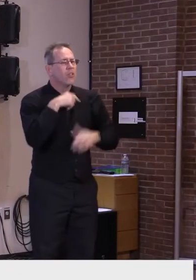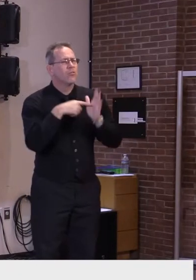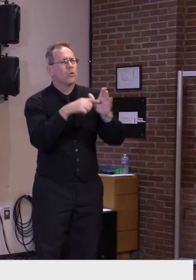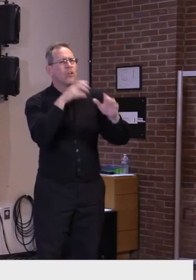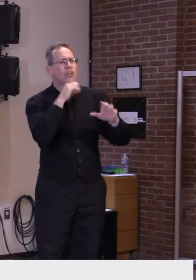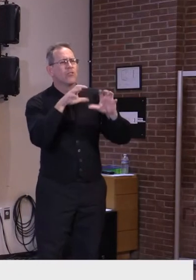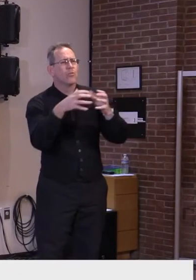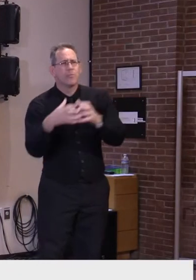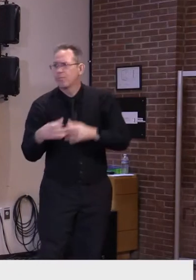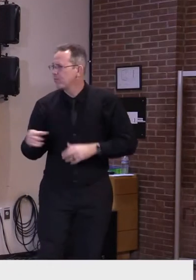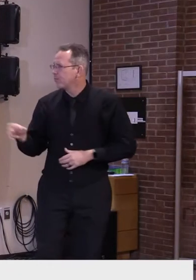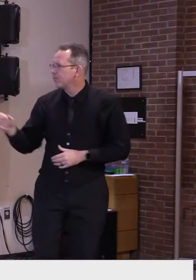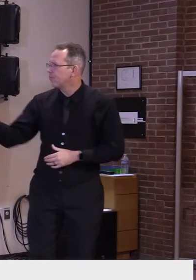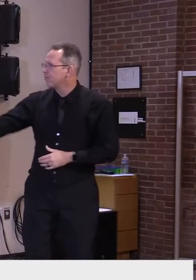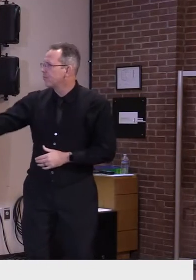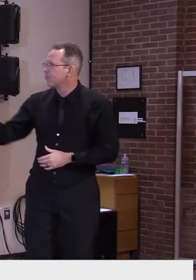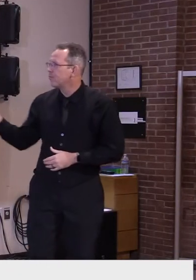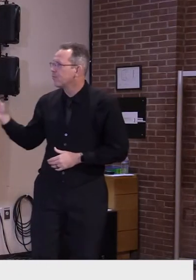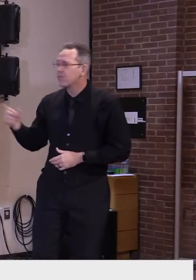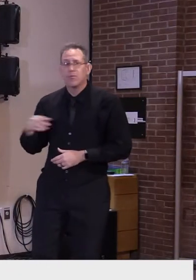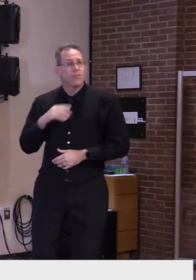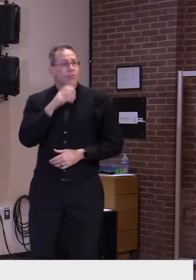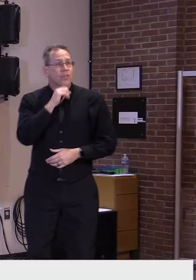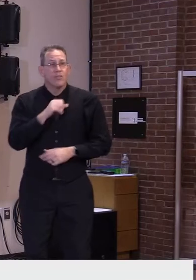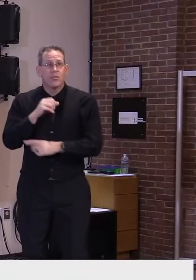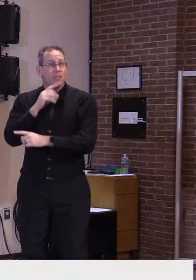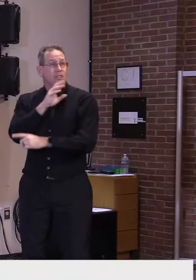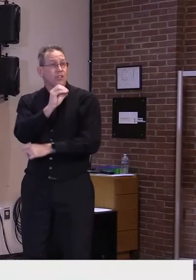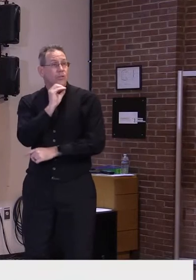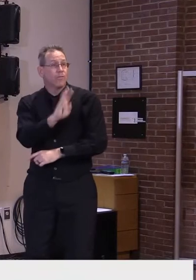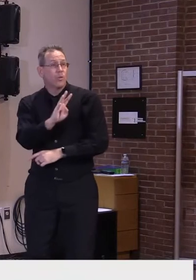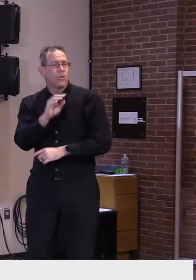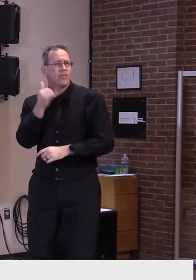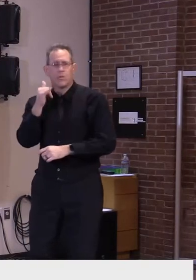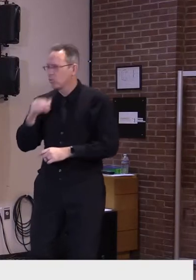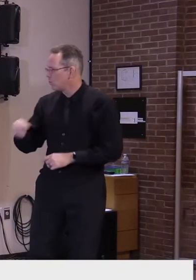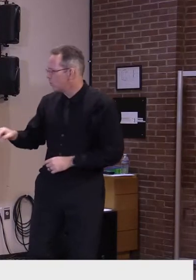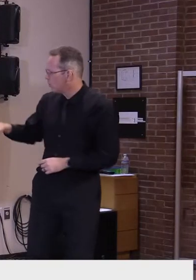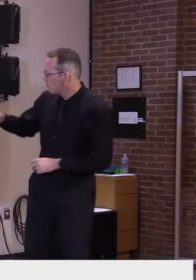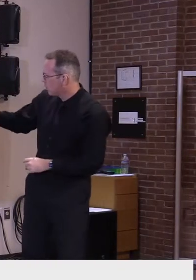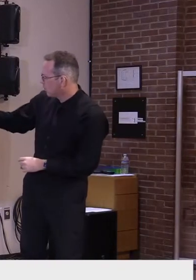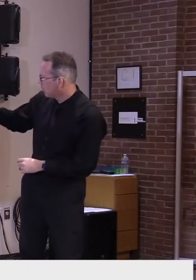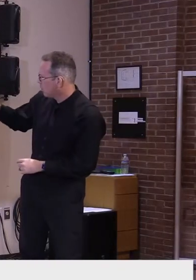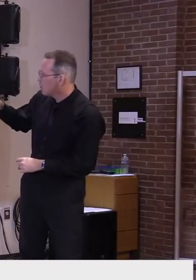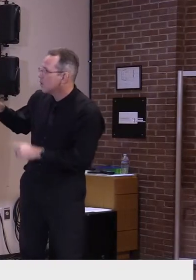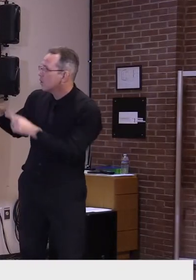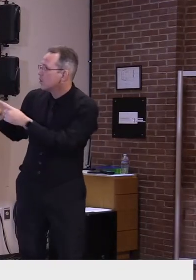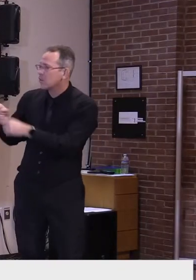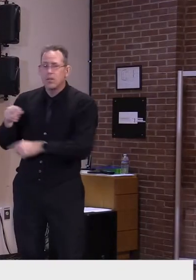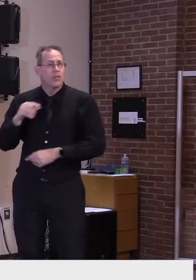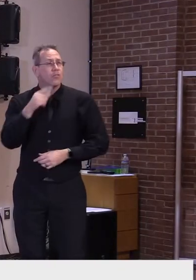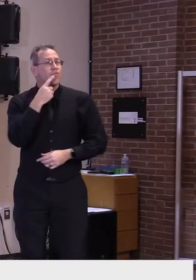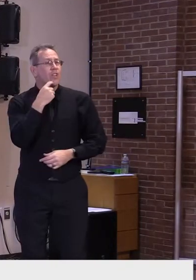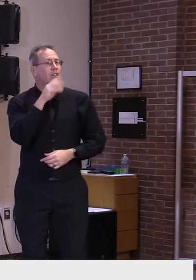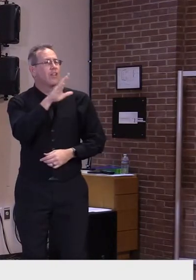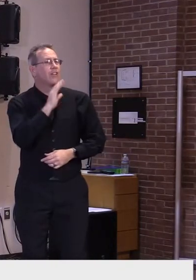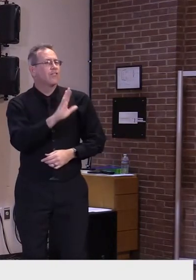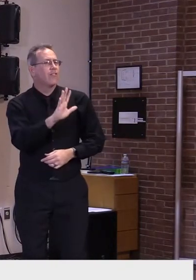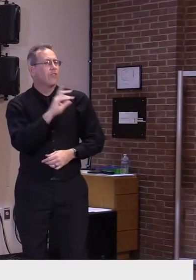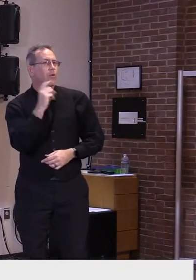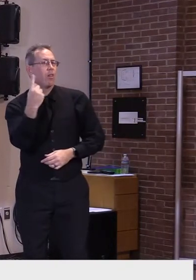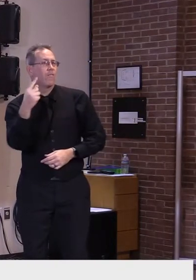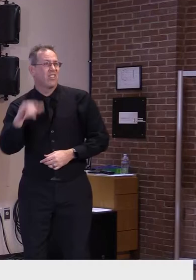so critical that we continue to get our 5 to 11-year-olds vaccinated. They continue to have the highest case rate among all age